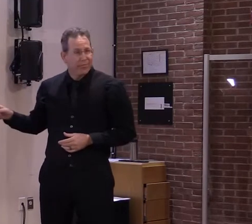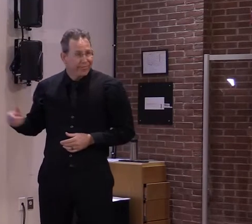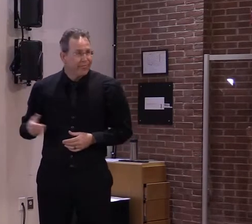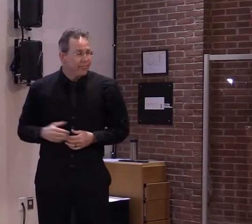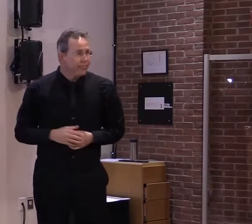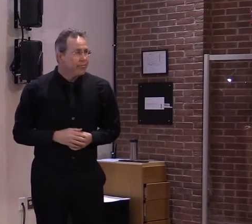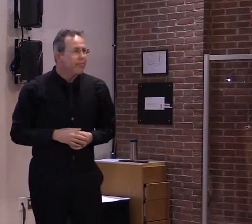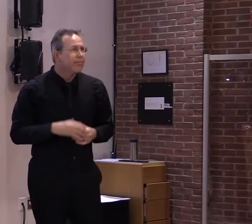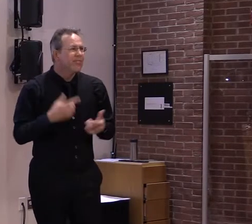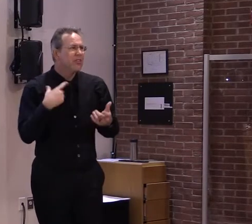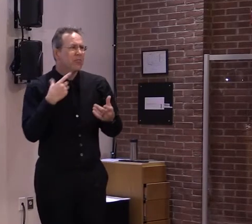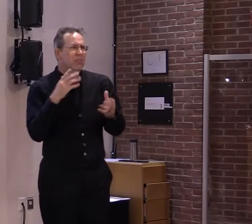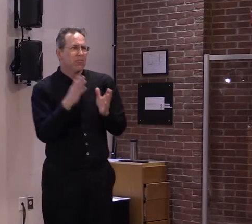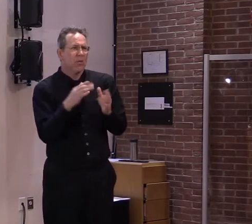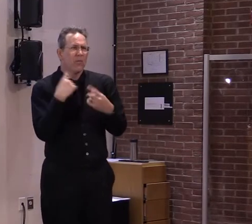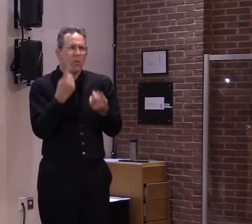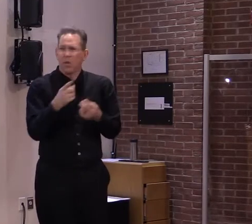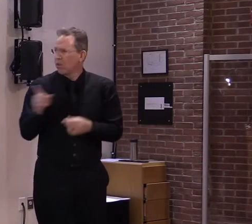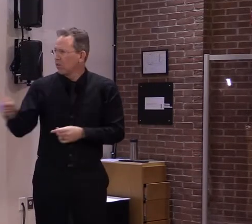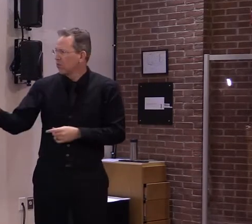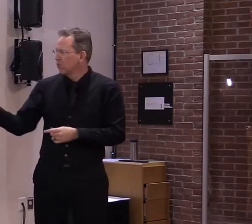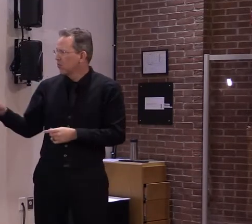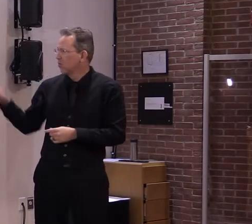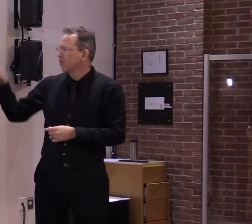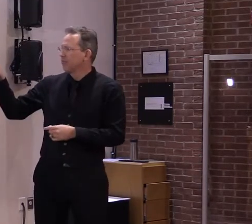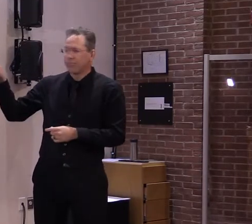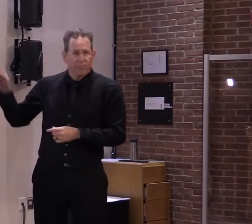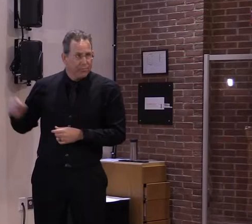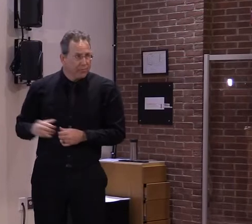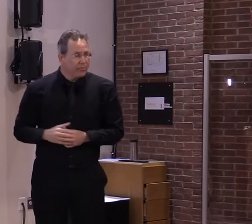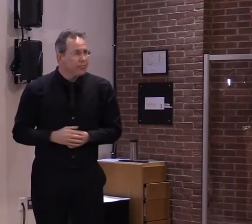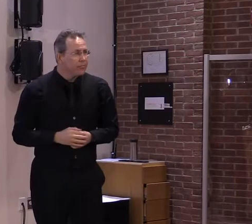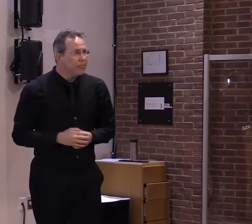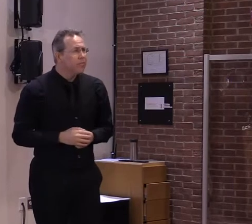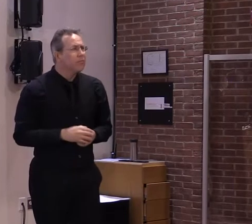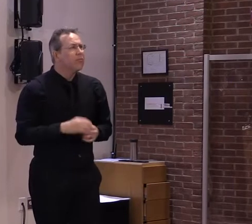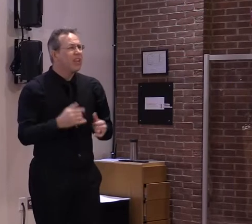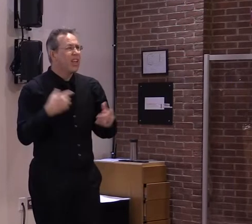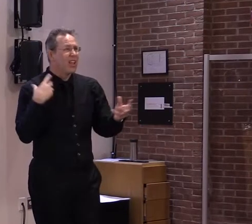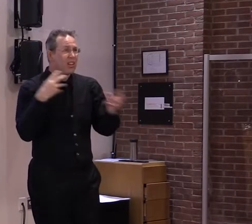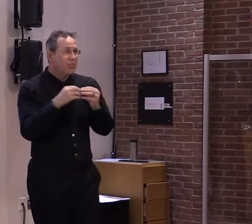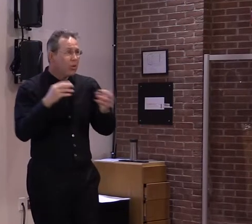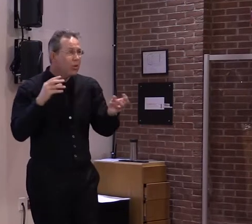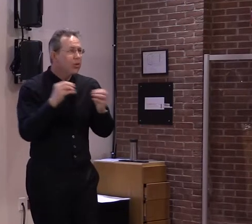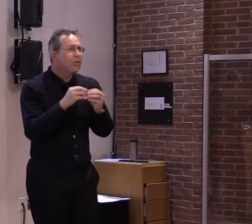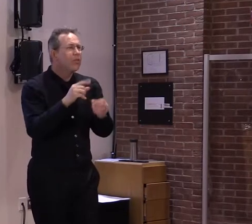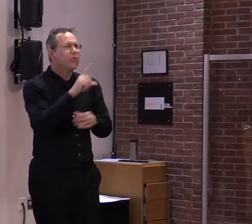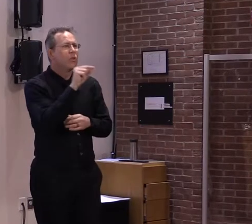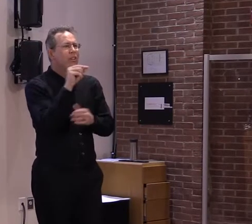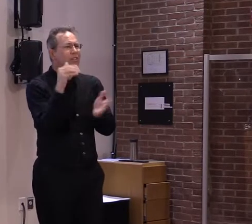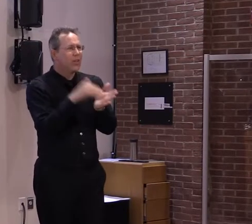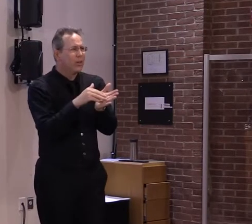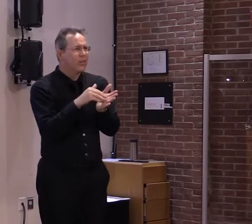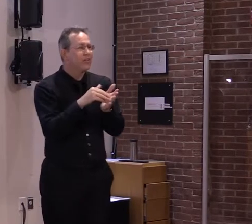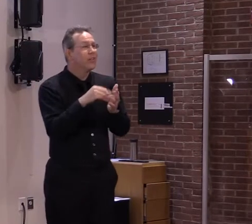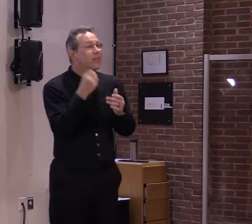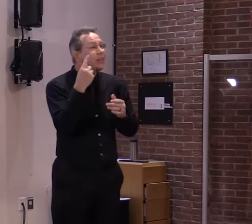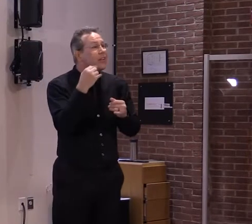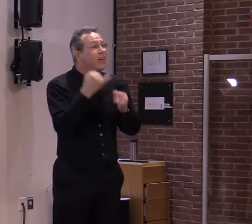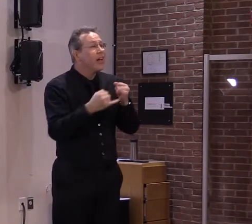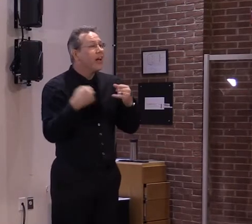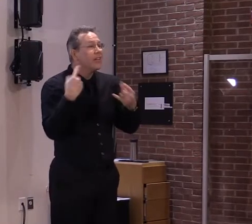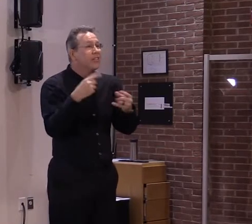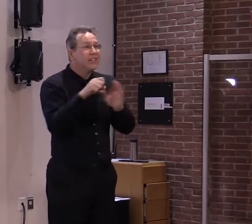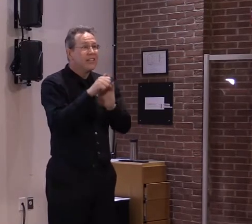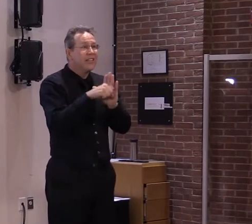to date. Vermont also crossed the 20,000 case threshold this week, being the last state to reach that